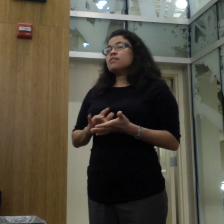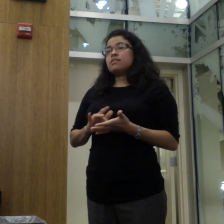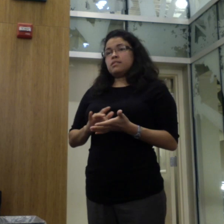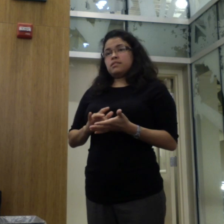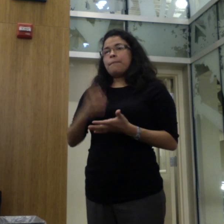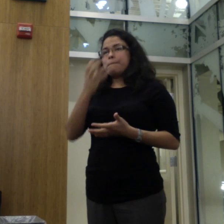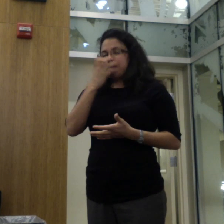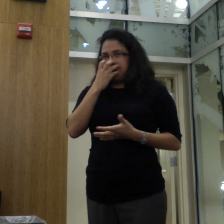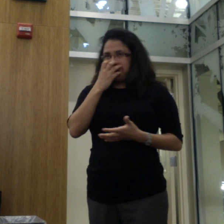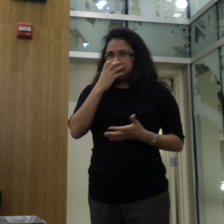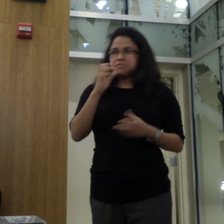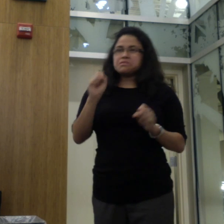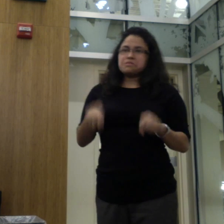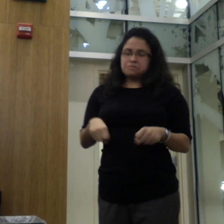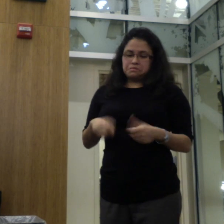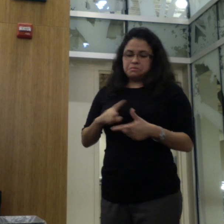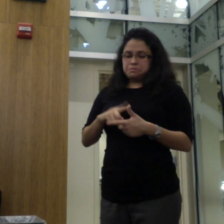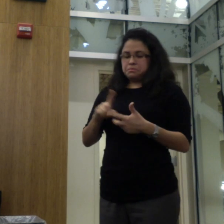masks,